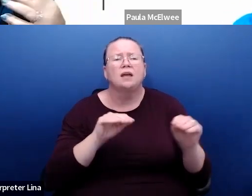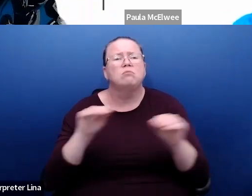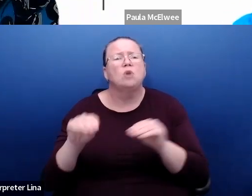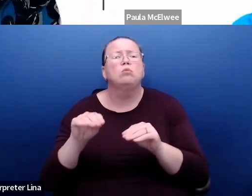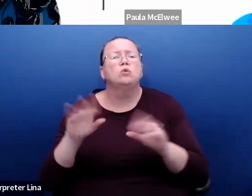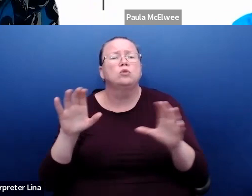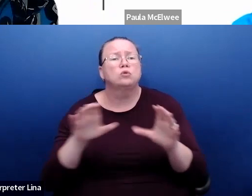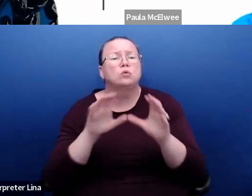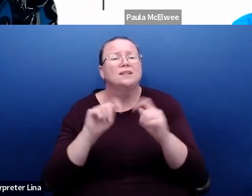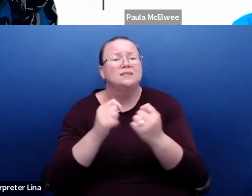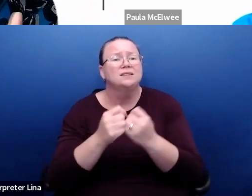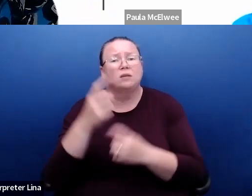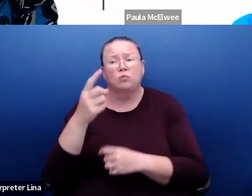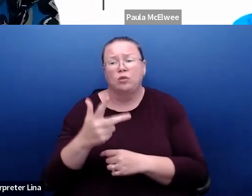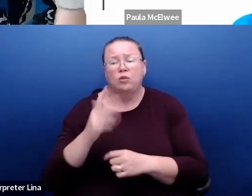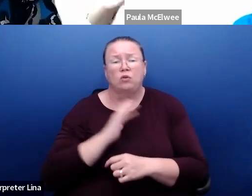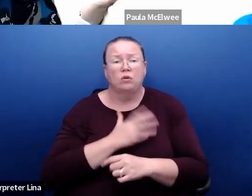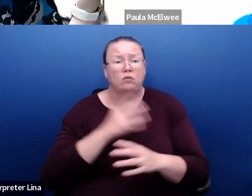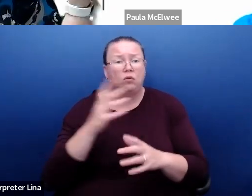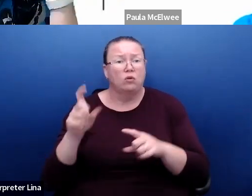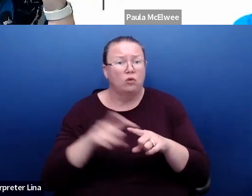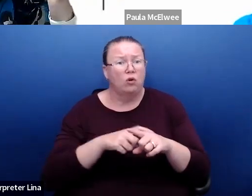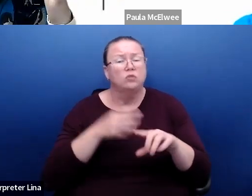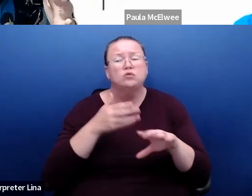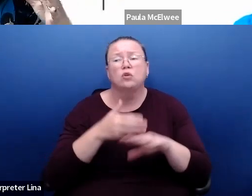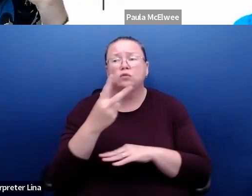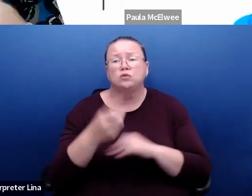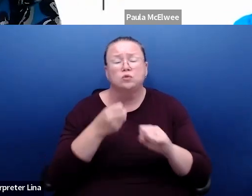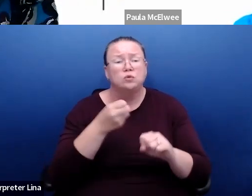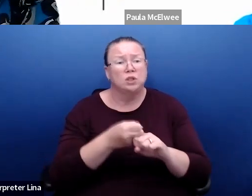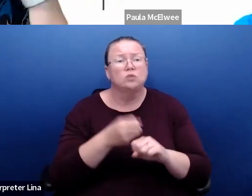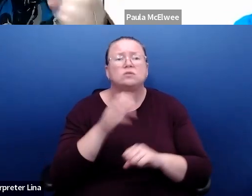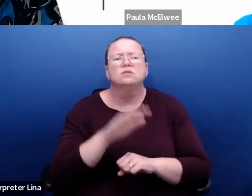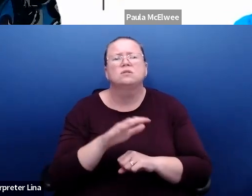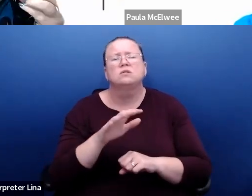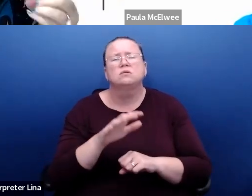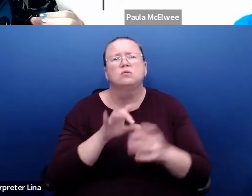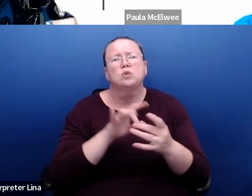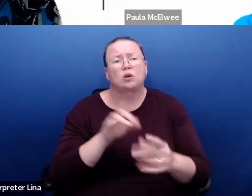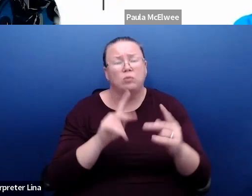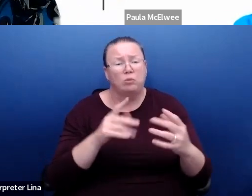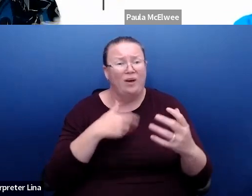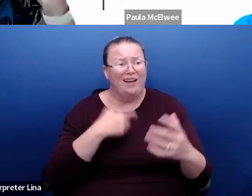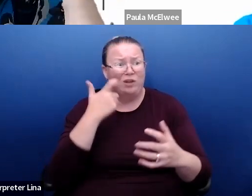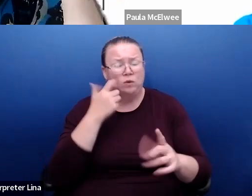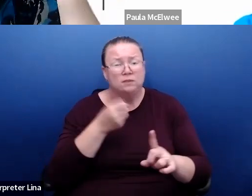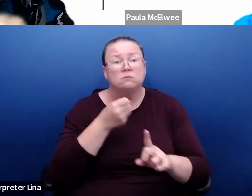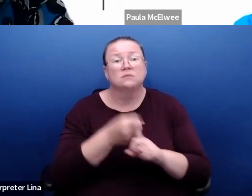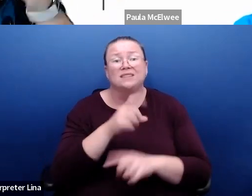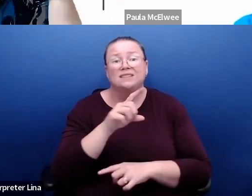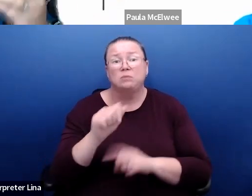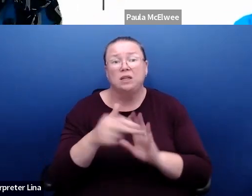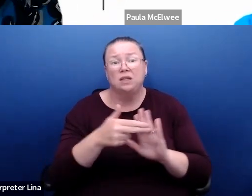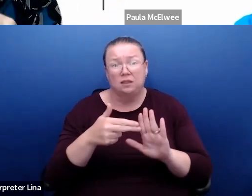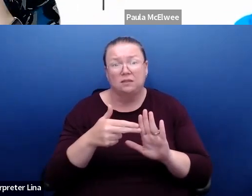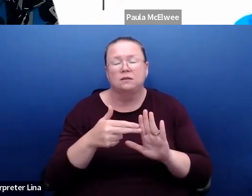and about a third of our calls over 2 years were about people that had a recent onset of a disability, and they could